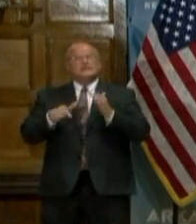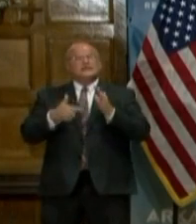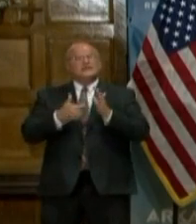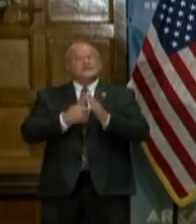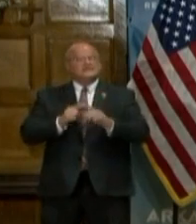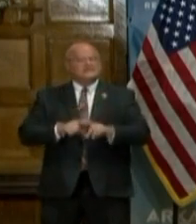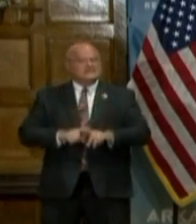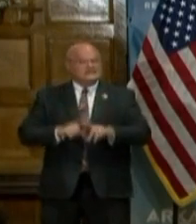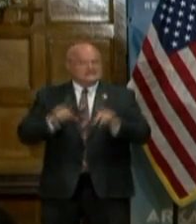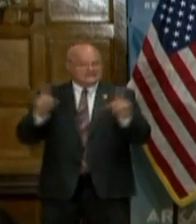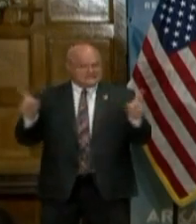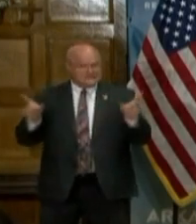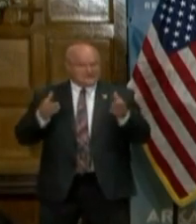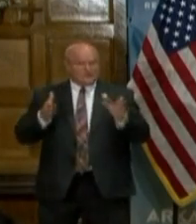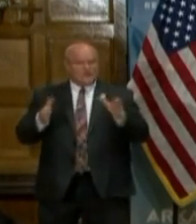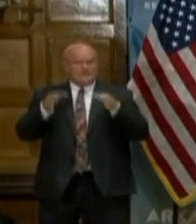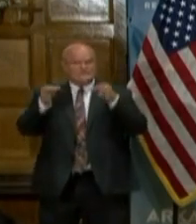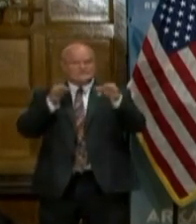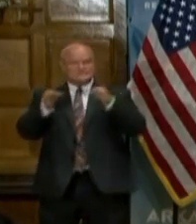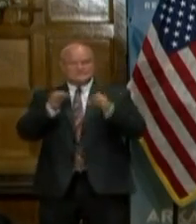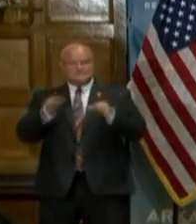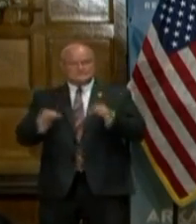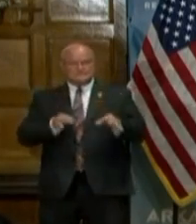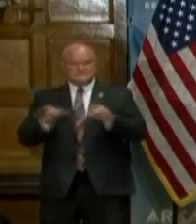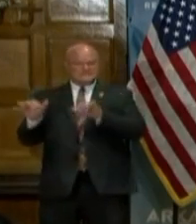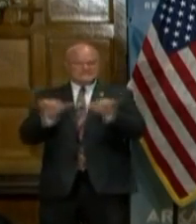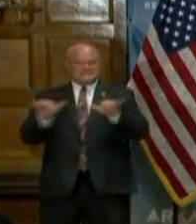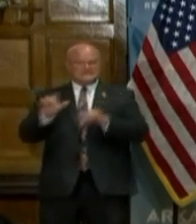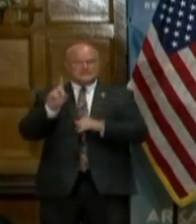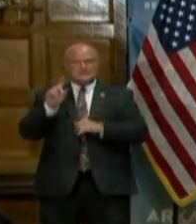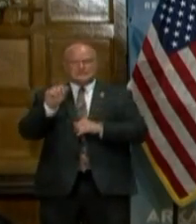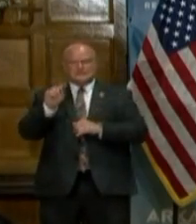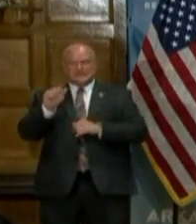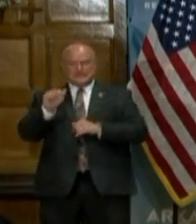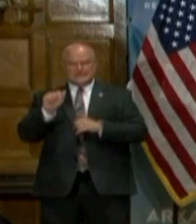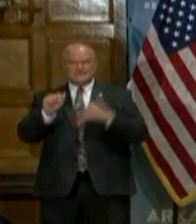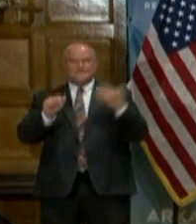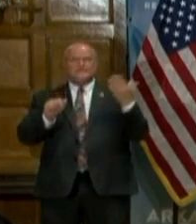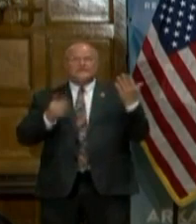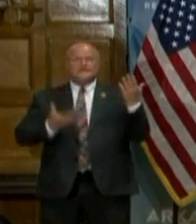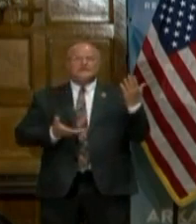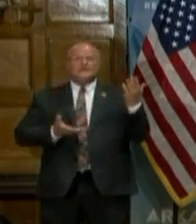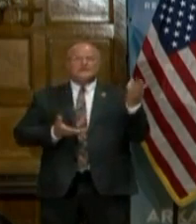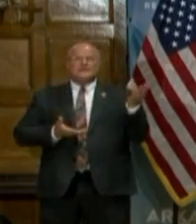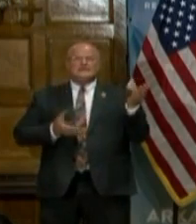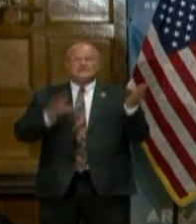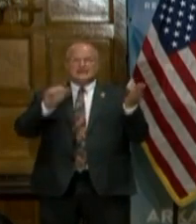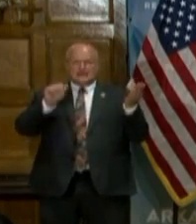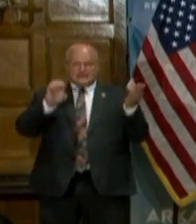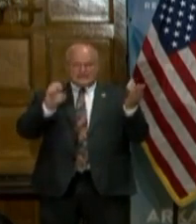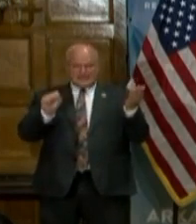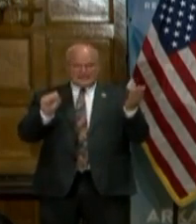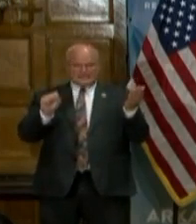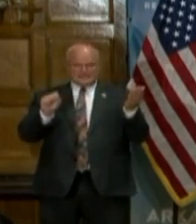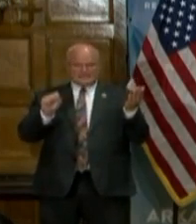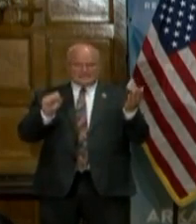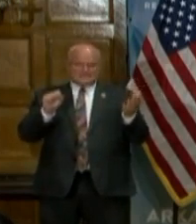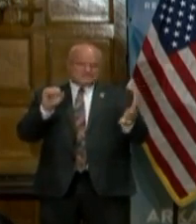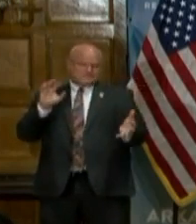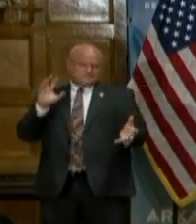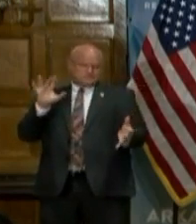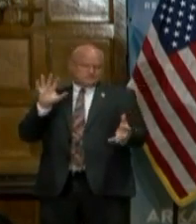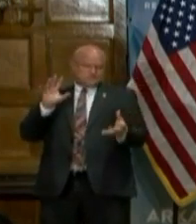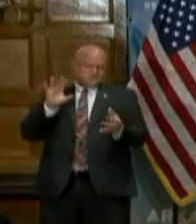is a different way of depicting the similar data. These are our cases,